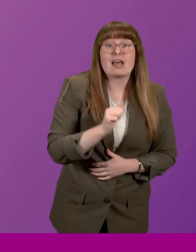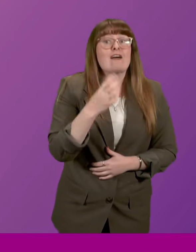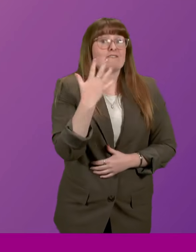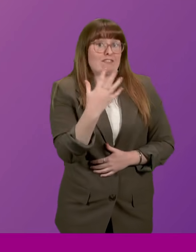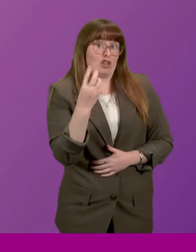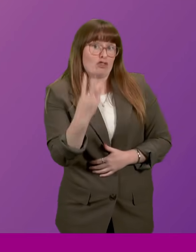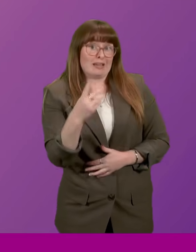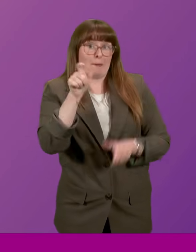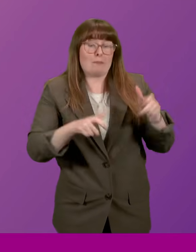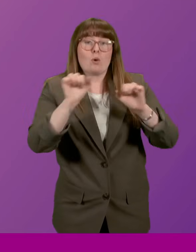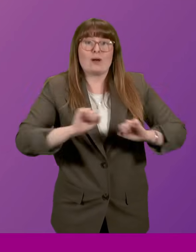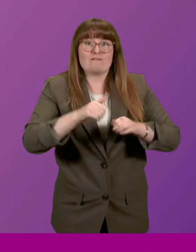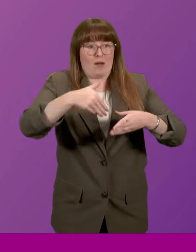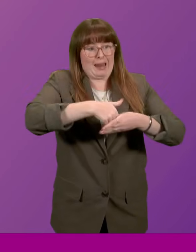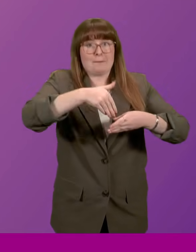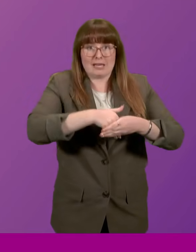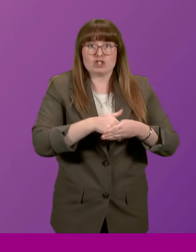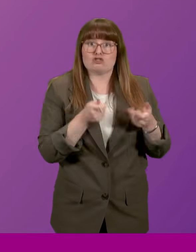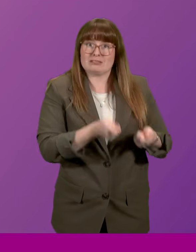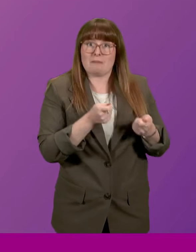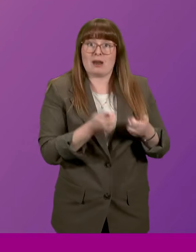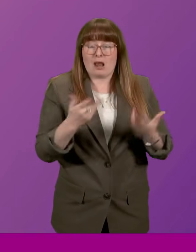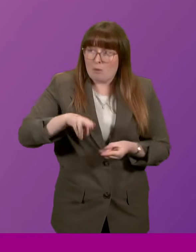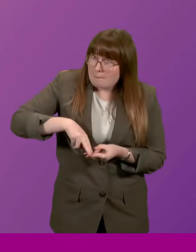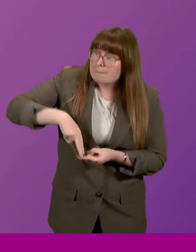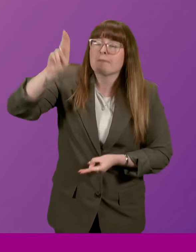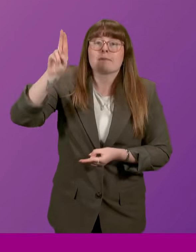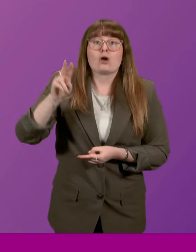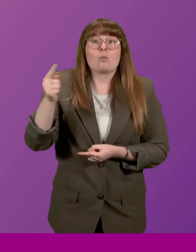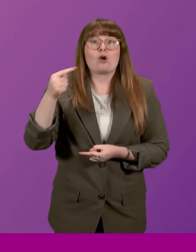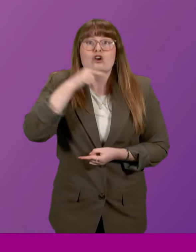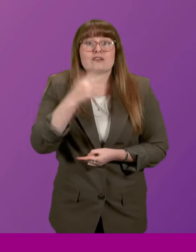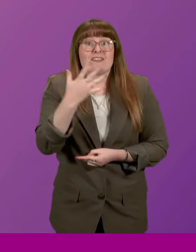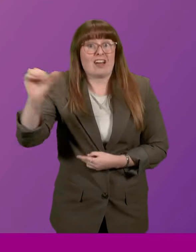96,053 waiting for inpatient treatment. Now it is